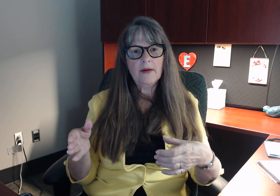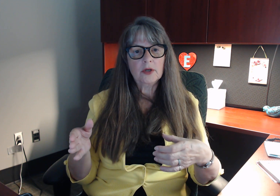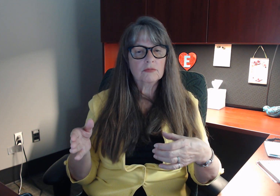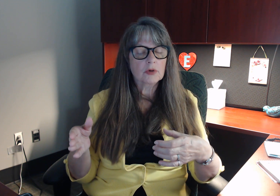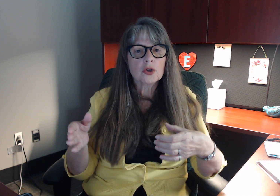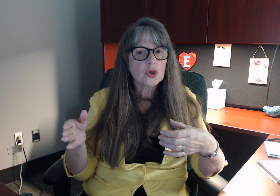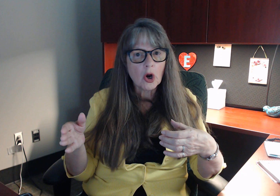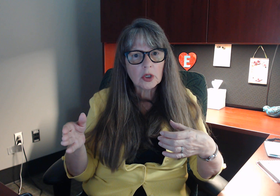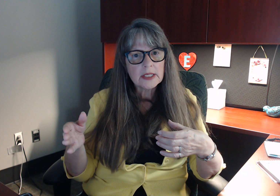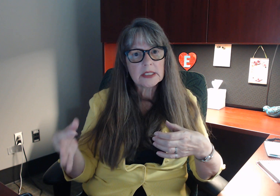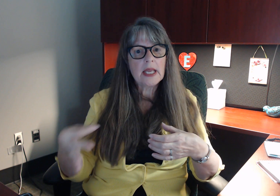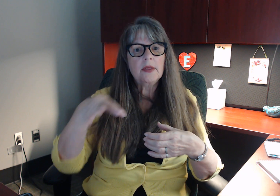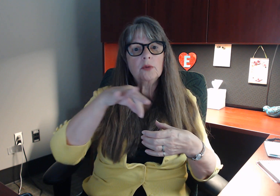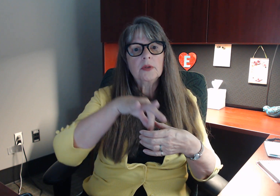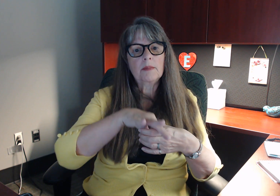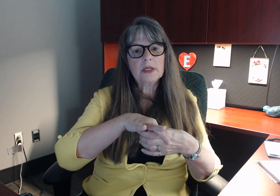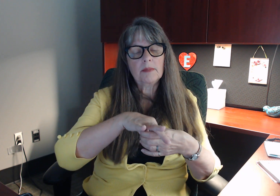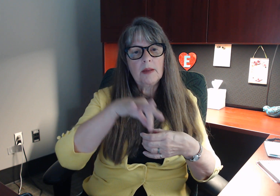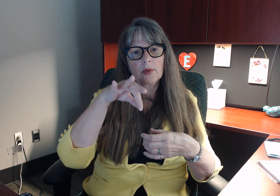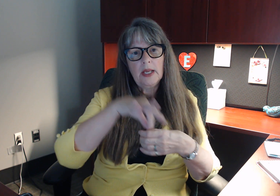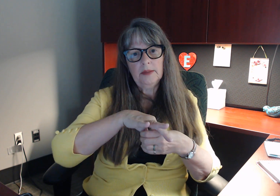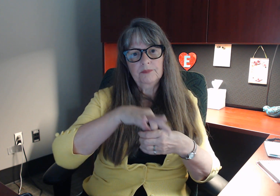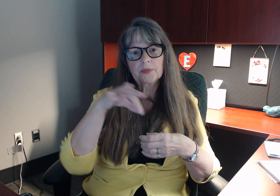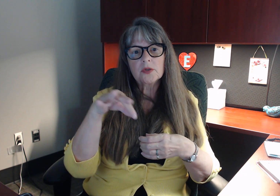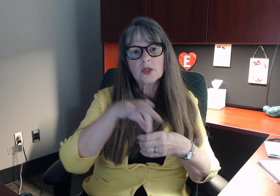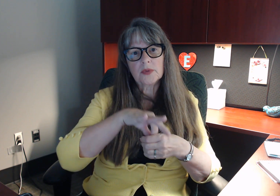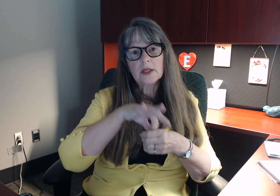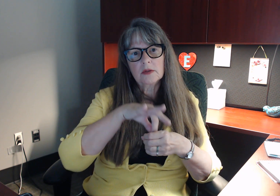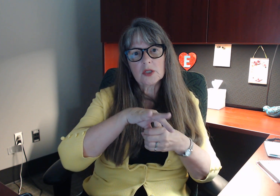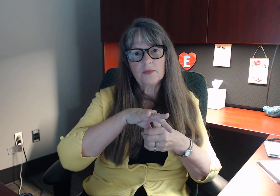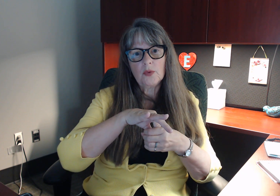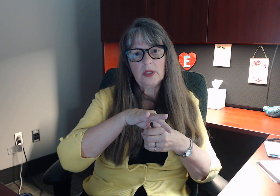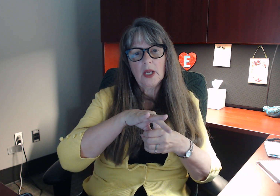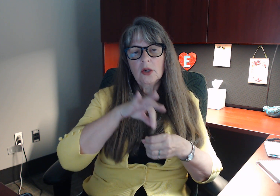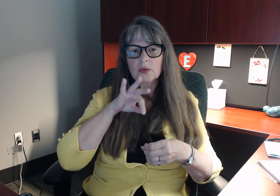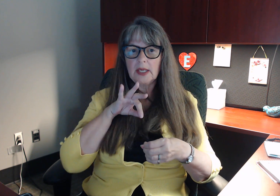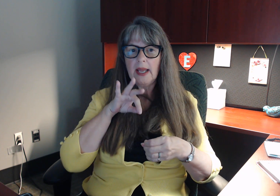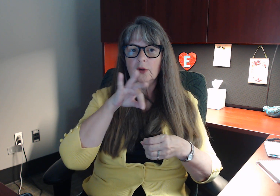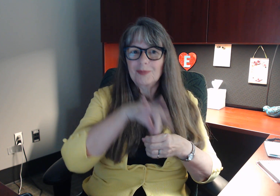a jar, let's say, and then you put that piece of paper in. So that's what that's voting. You don't take it out, you're putting it